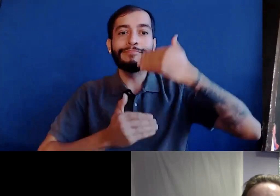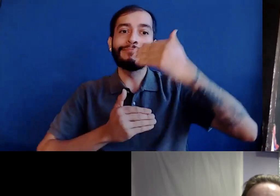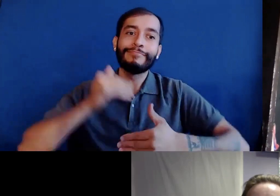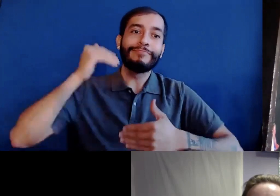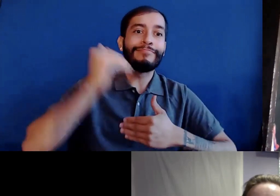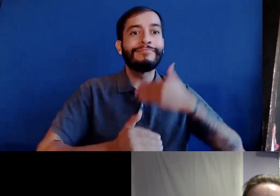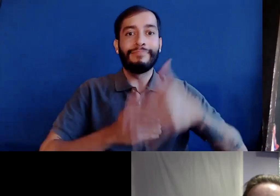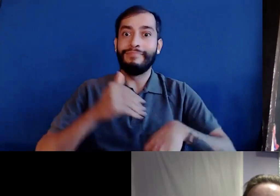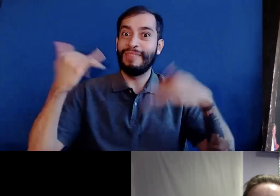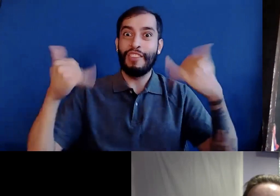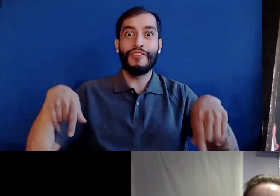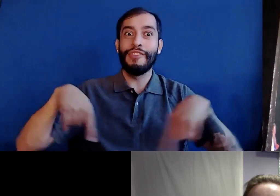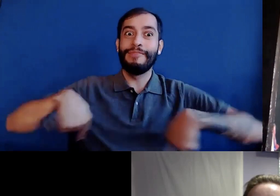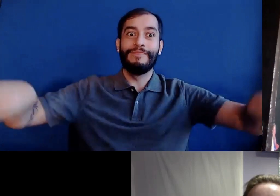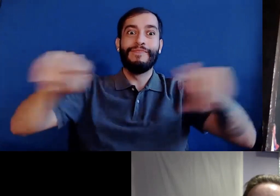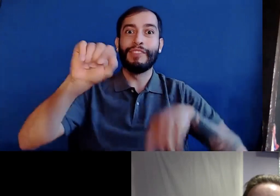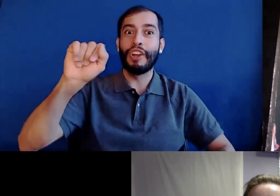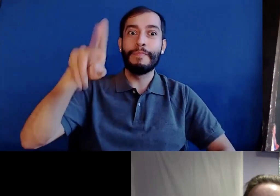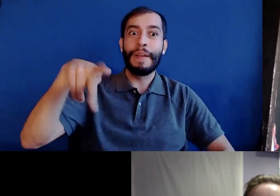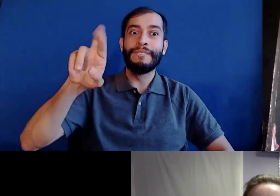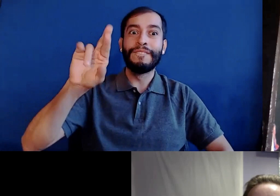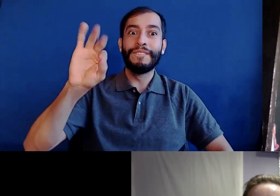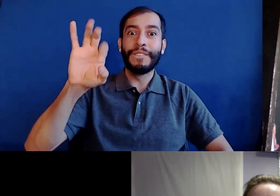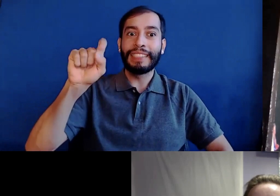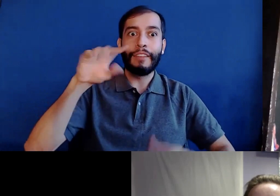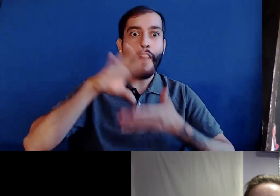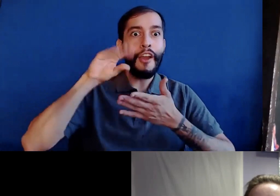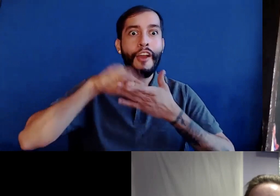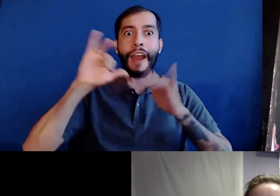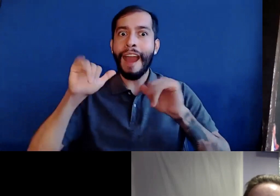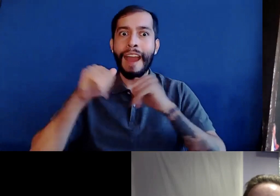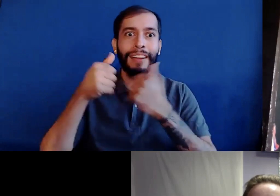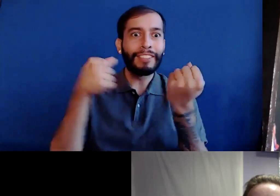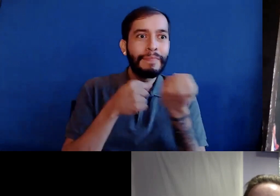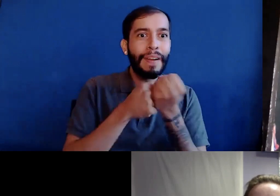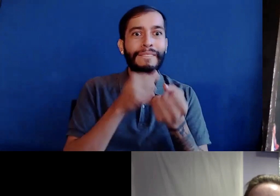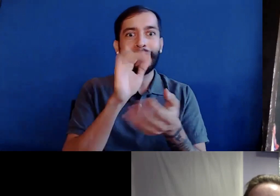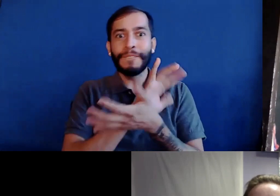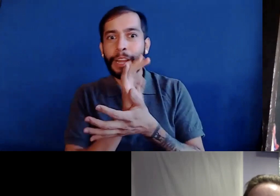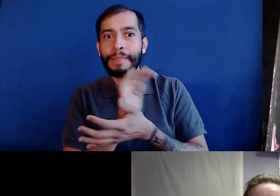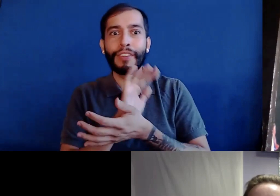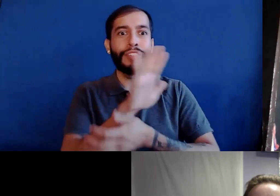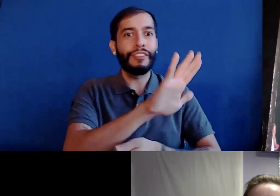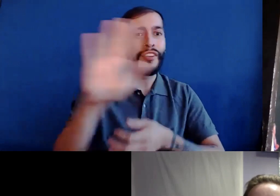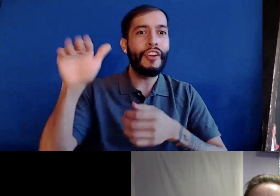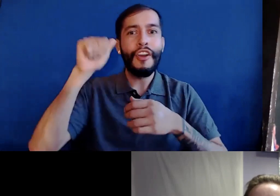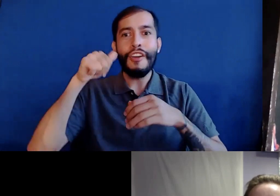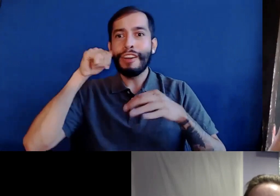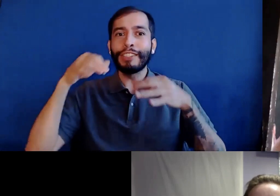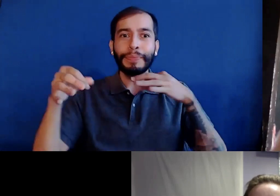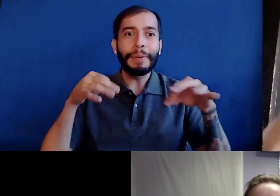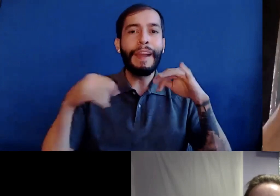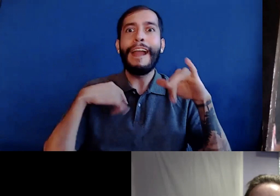we could have done much better to support the filmmaker's audio description. And but I think there's something kind of beautiful about it being missed because it's